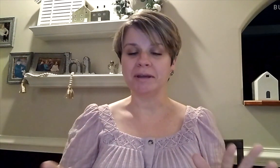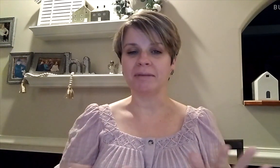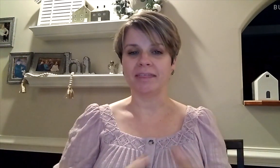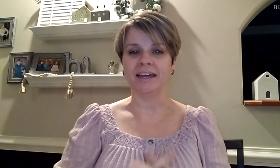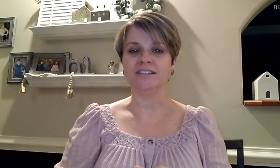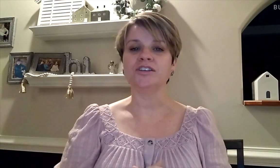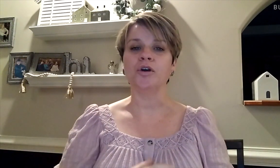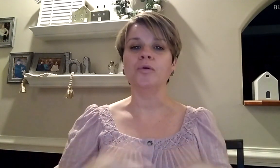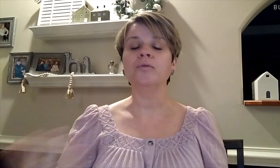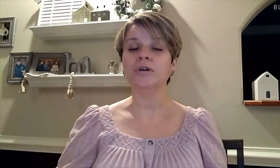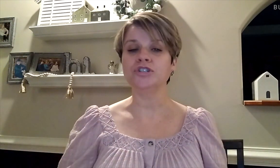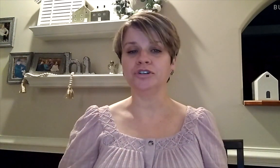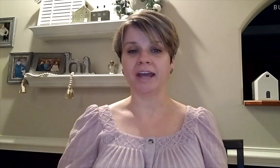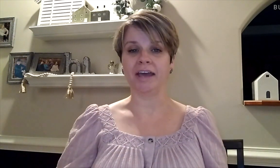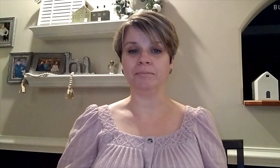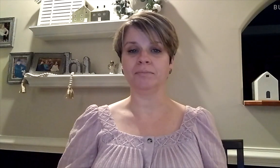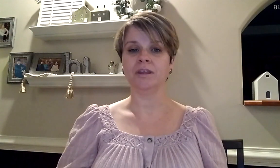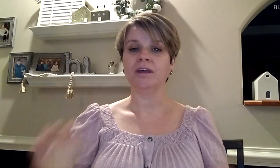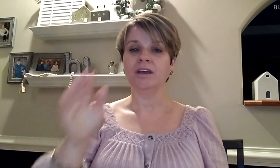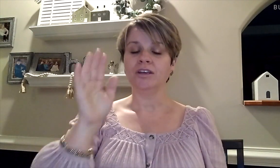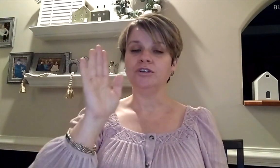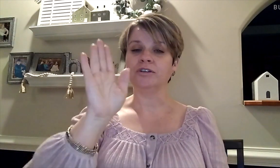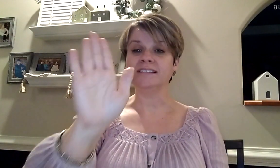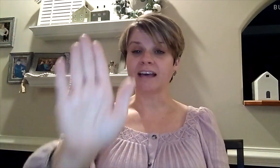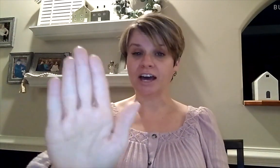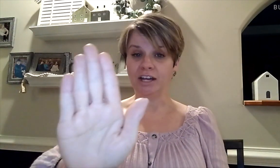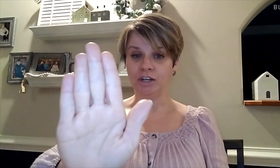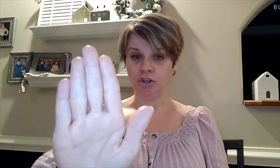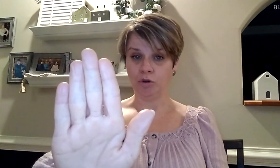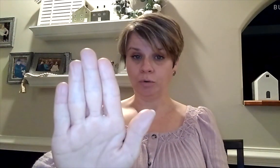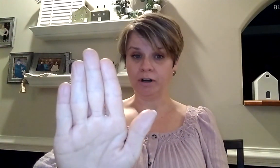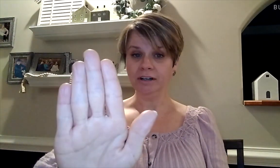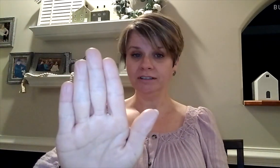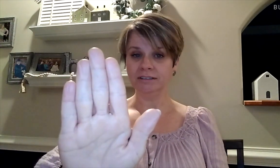by that. So what's your name? You're going to sign your